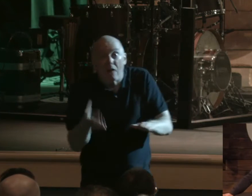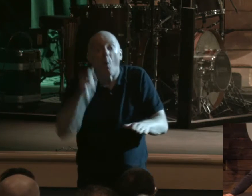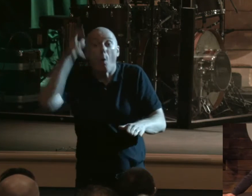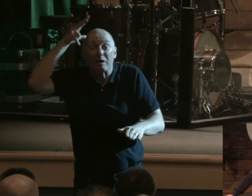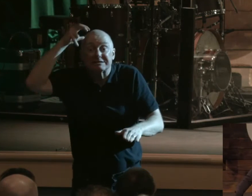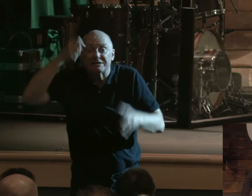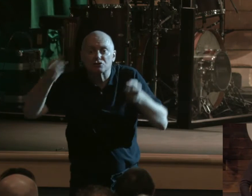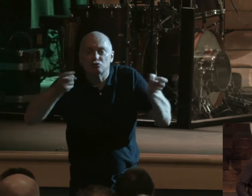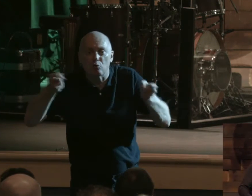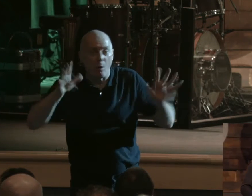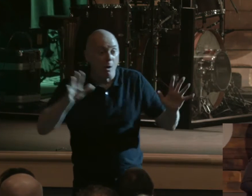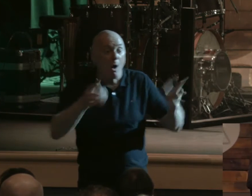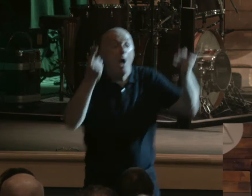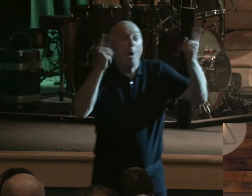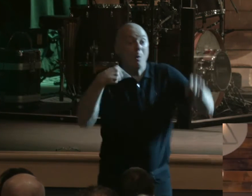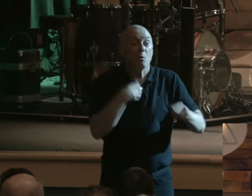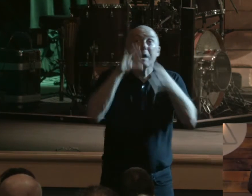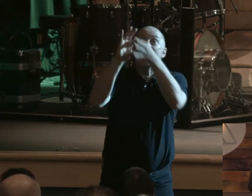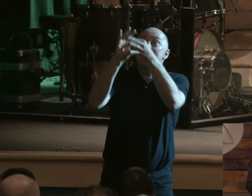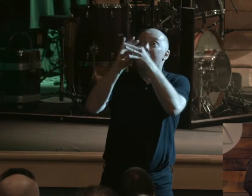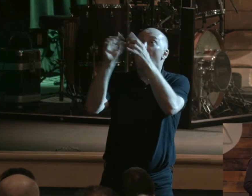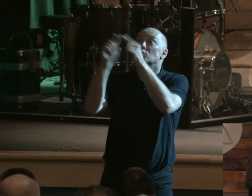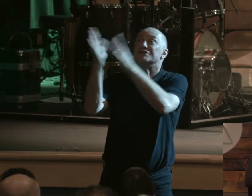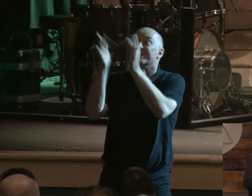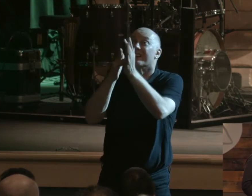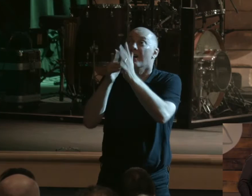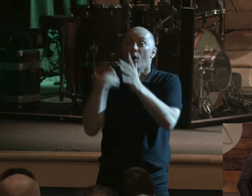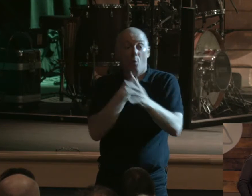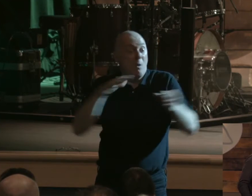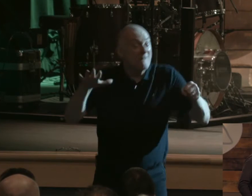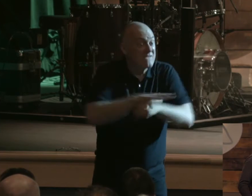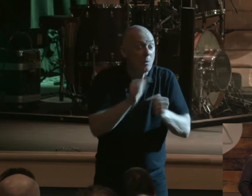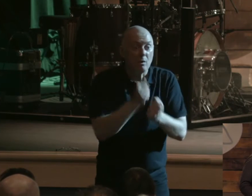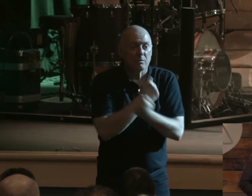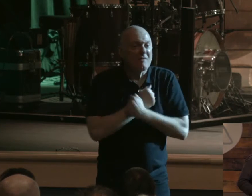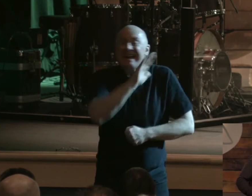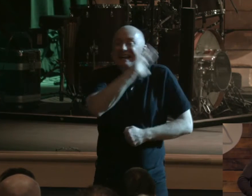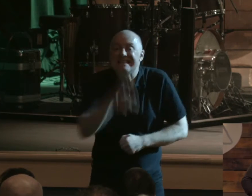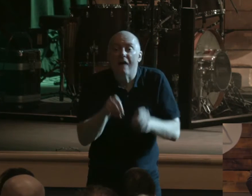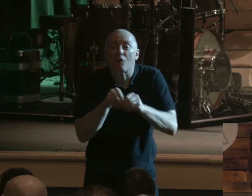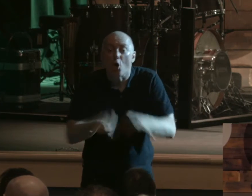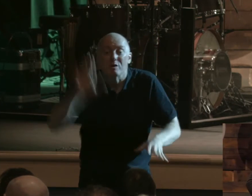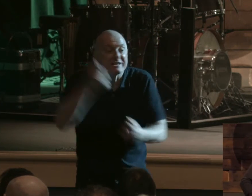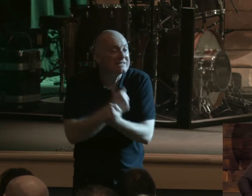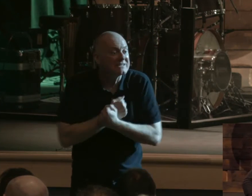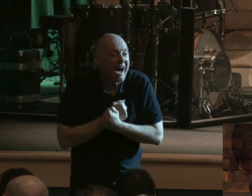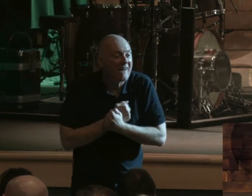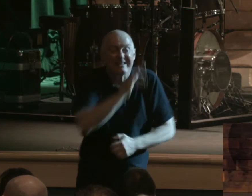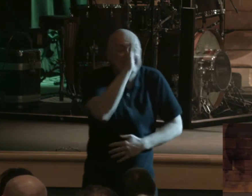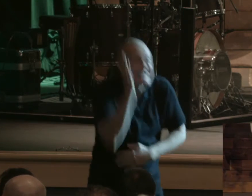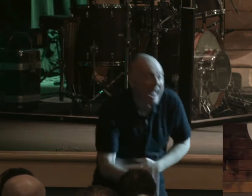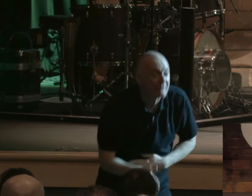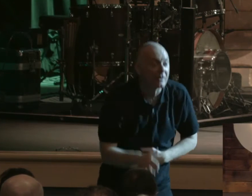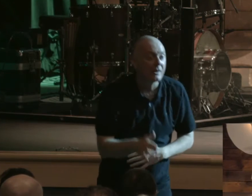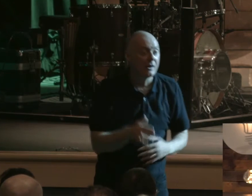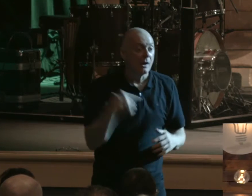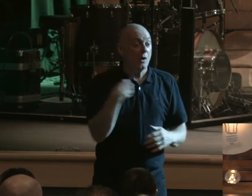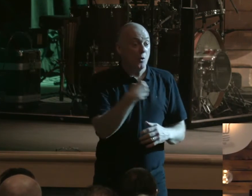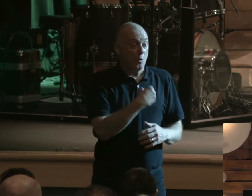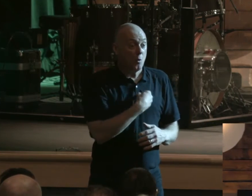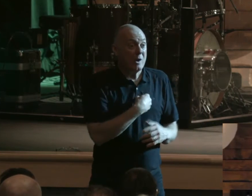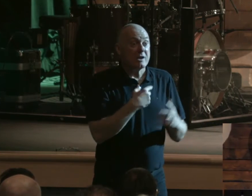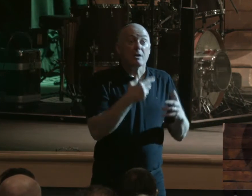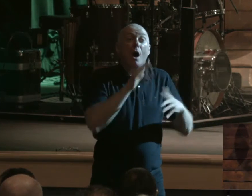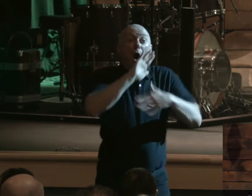Satan's grasp. When we are his and filled with love, we will never lose this love. The love of Christ will take us all the way from